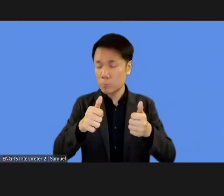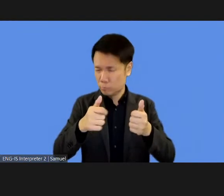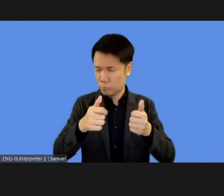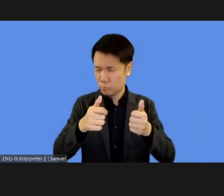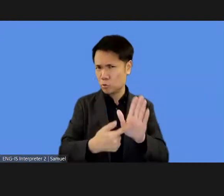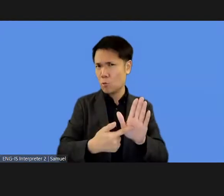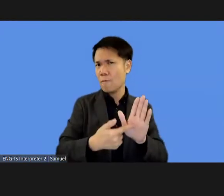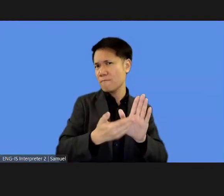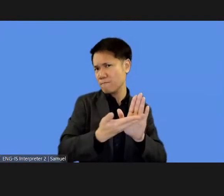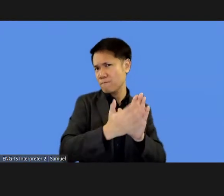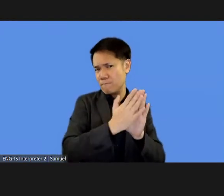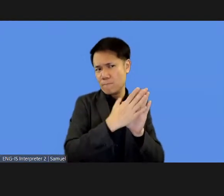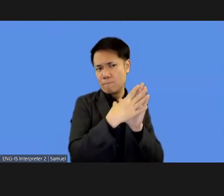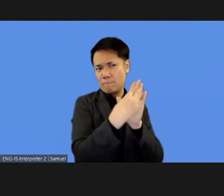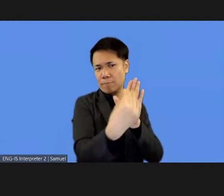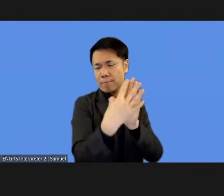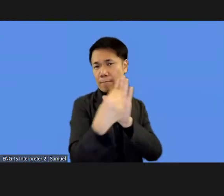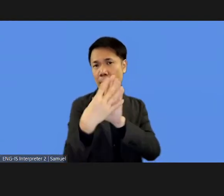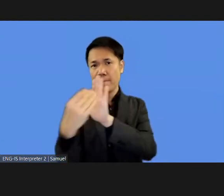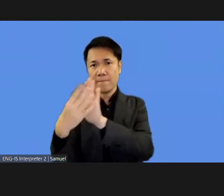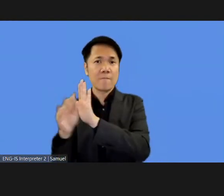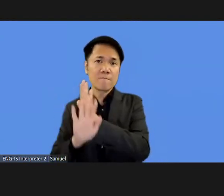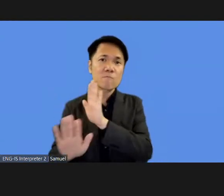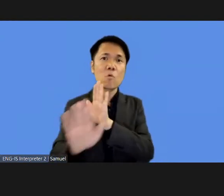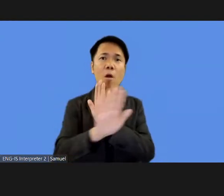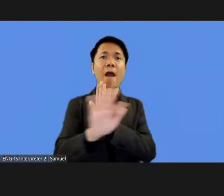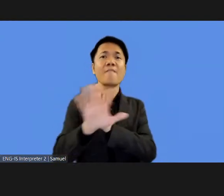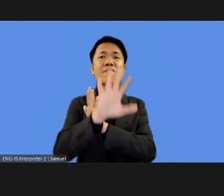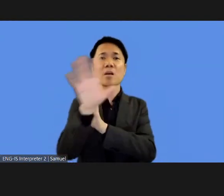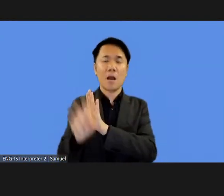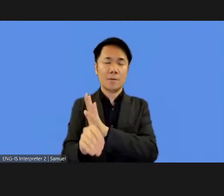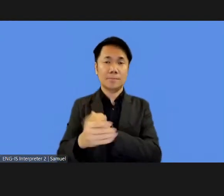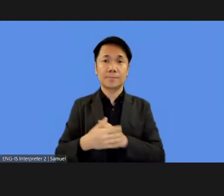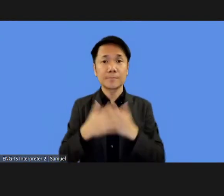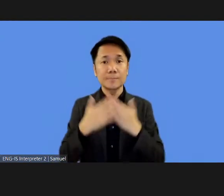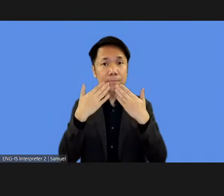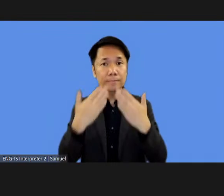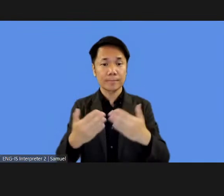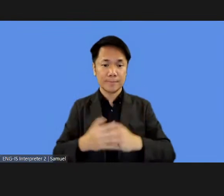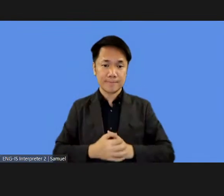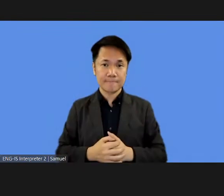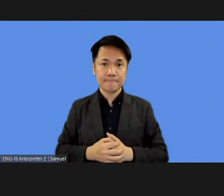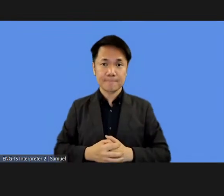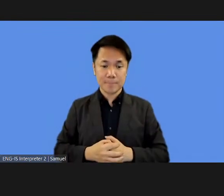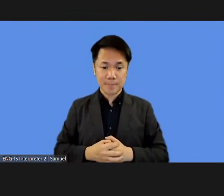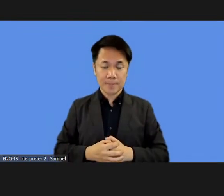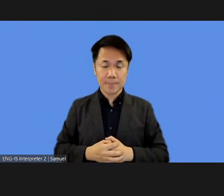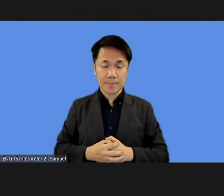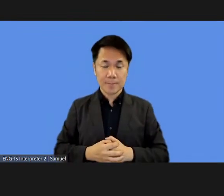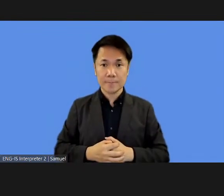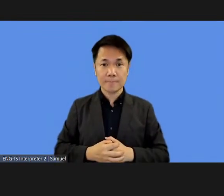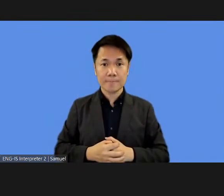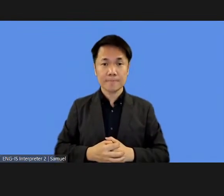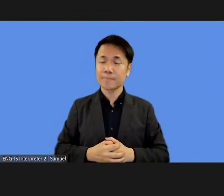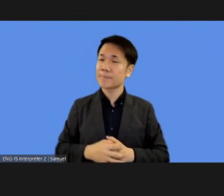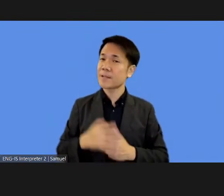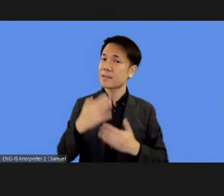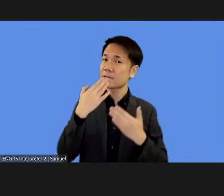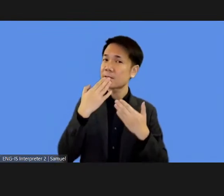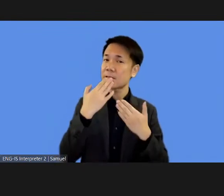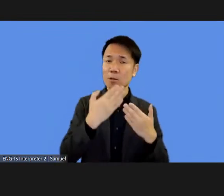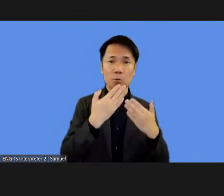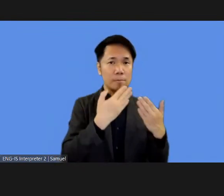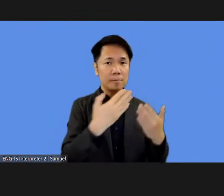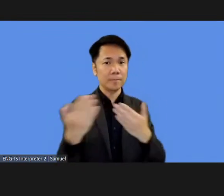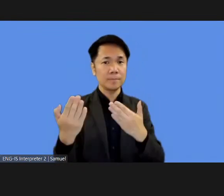as we used to. That's it. Thank you very much for the opportunity. Thank you so much. Merci beaucoup tout le monde. Nous sommes